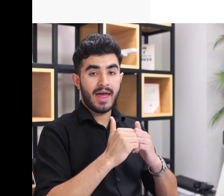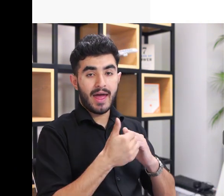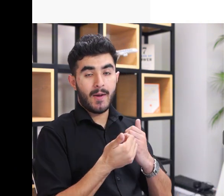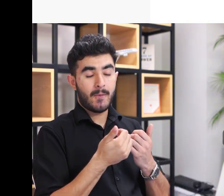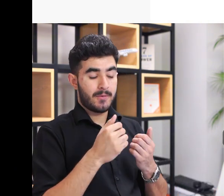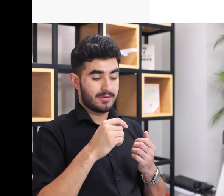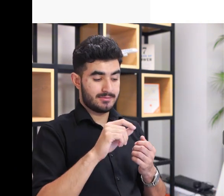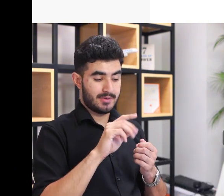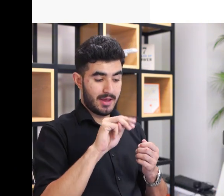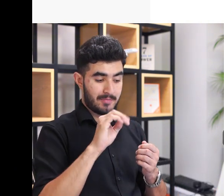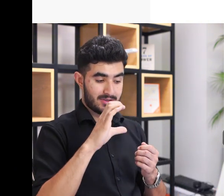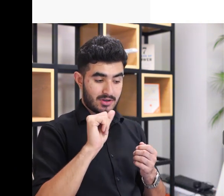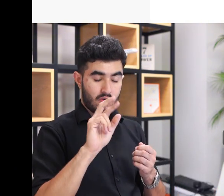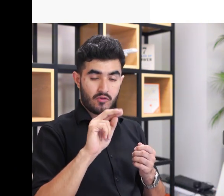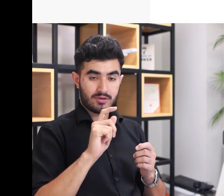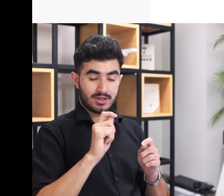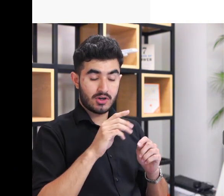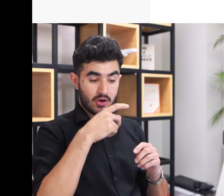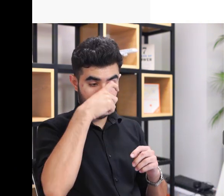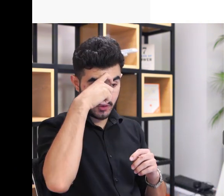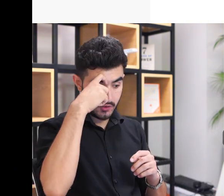How does a microwave heats the food?